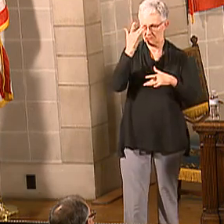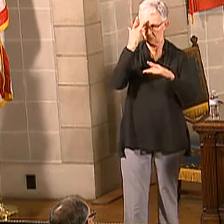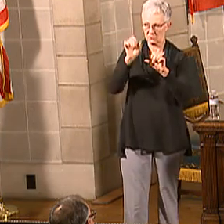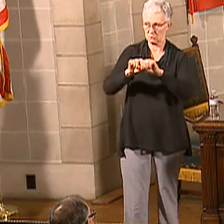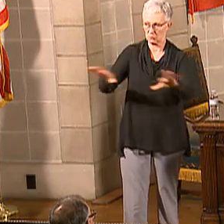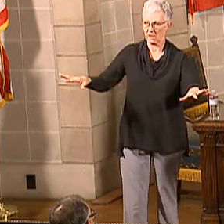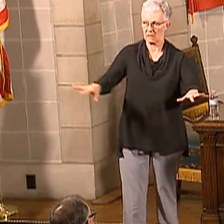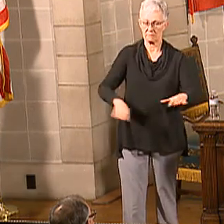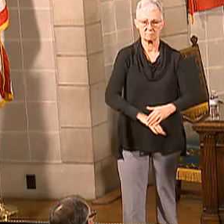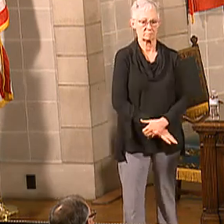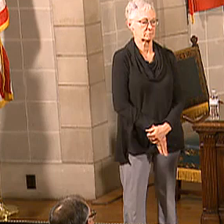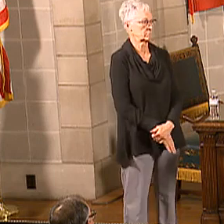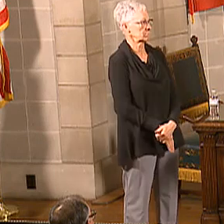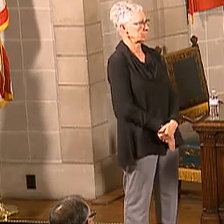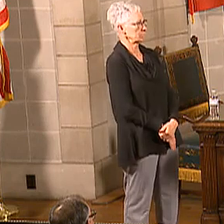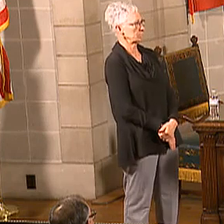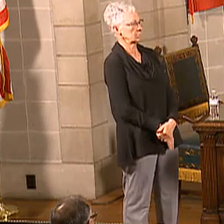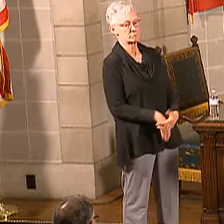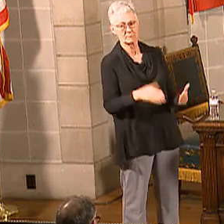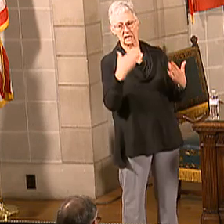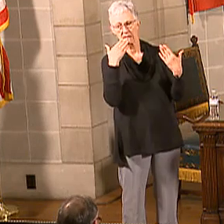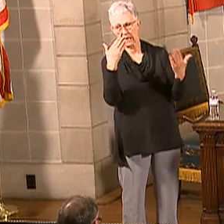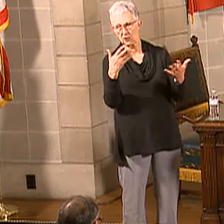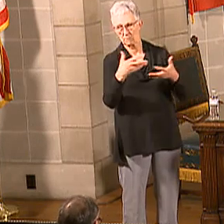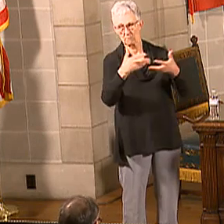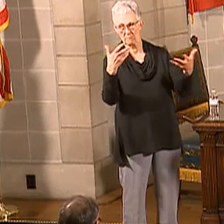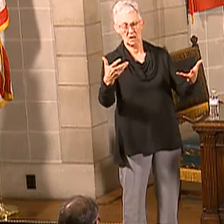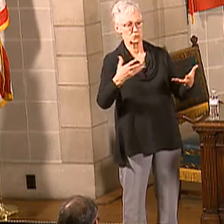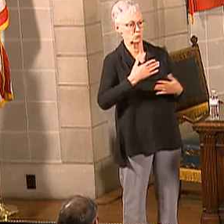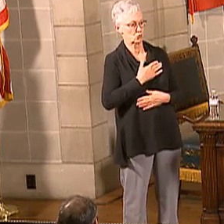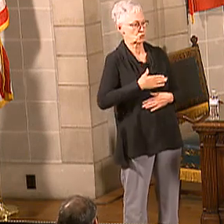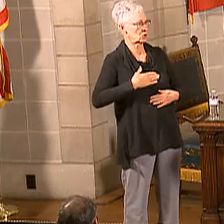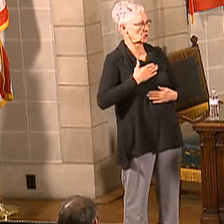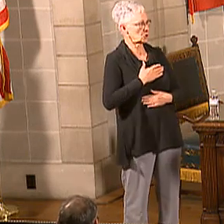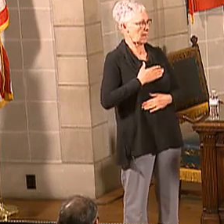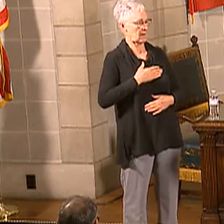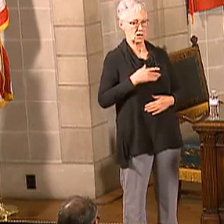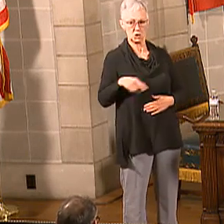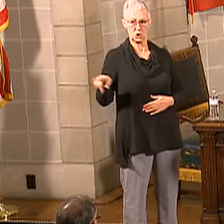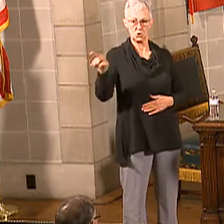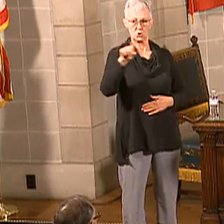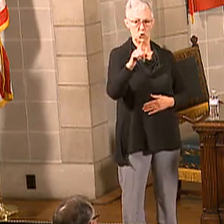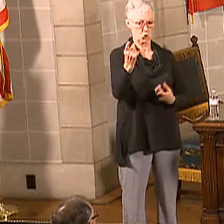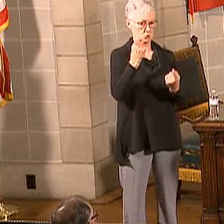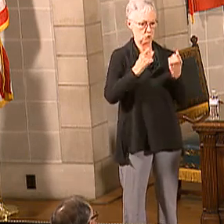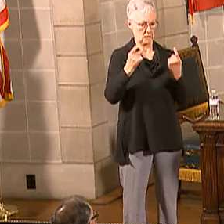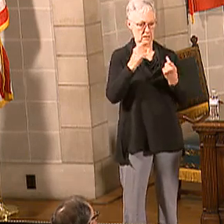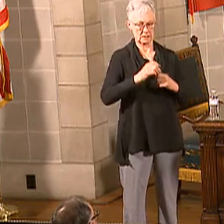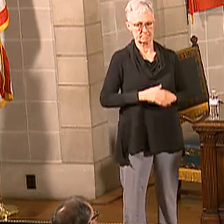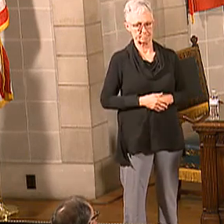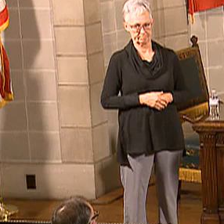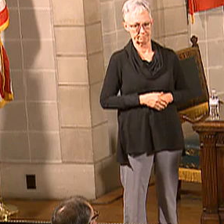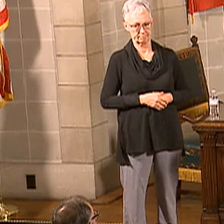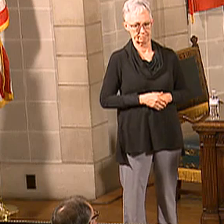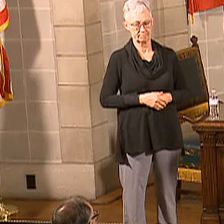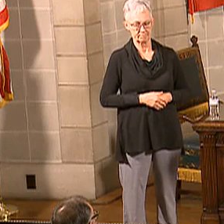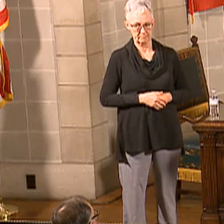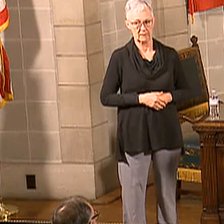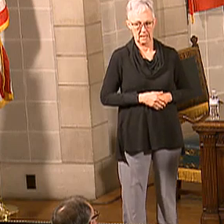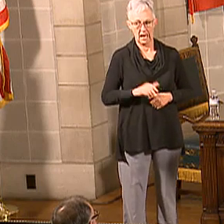virus. Well, again, folks, thank you very much. I appreciate it. Hey, nobody has any illusions that April is going to be a tough